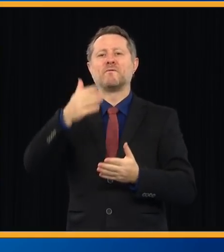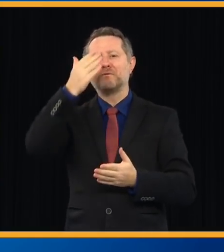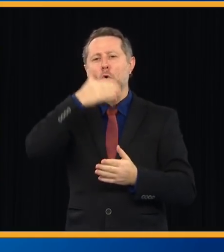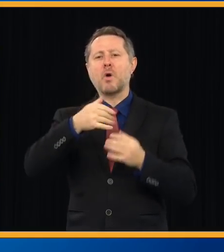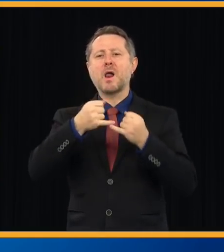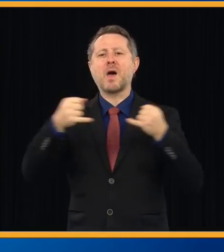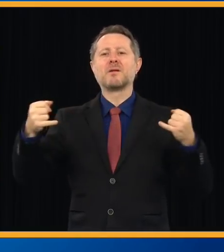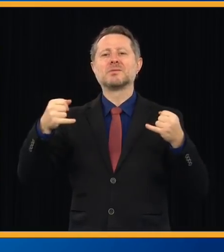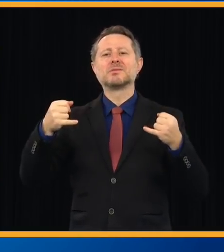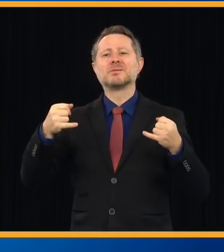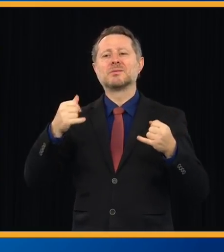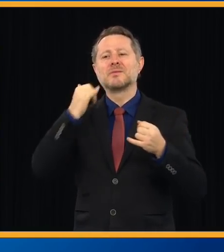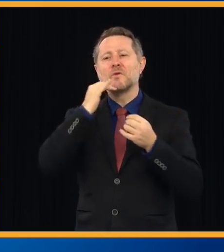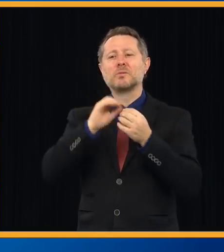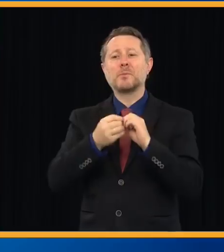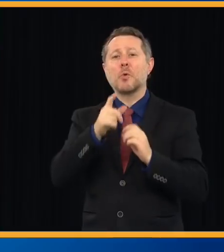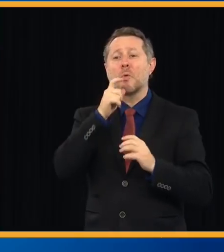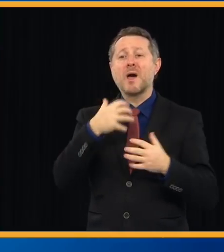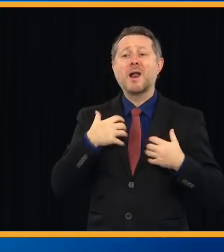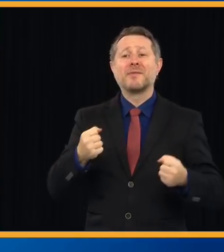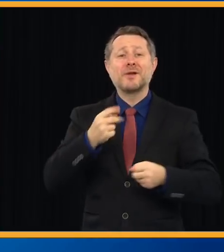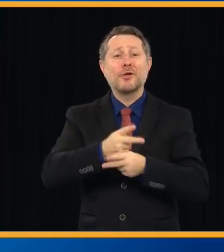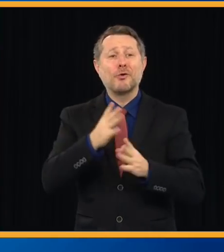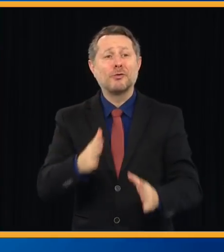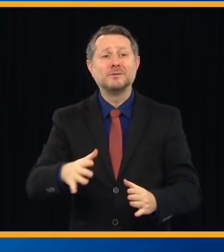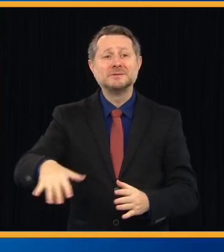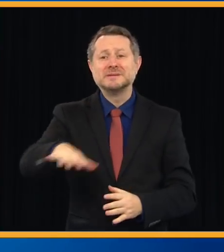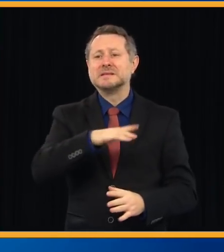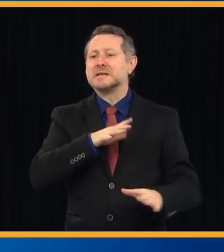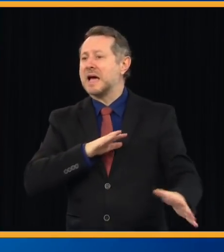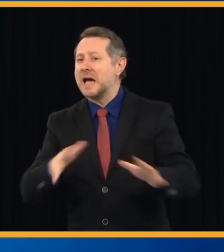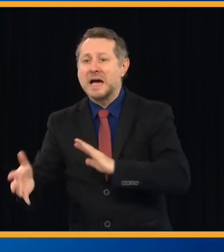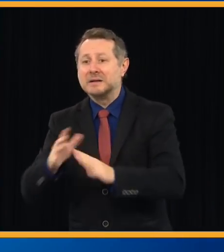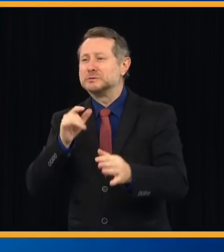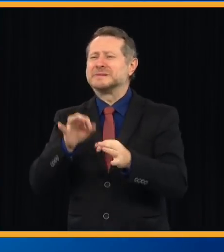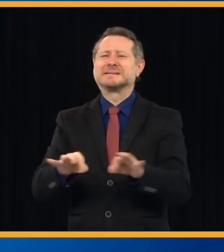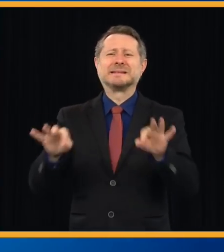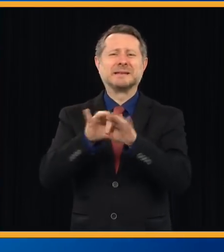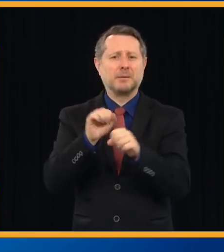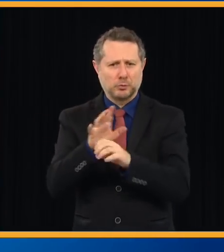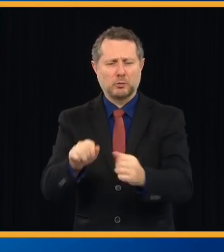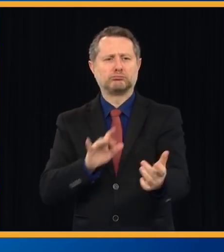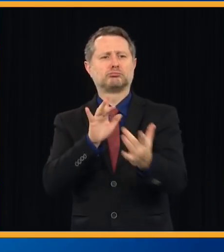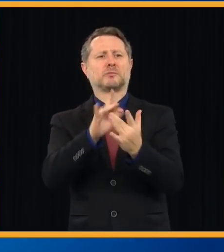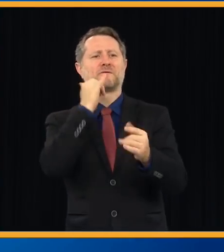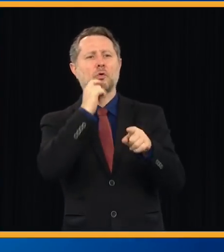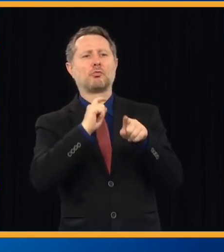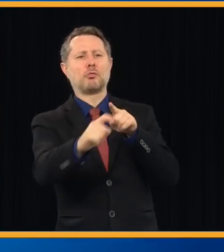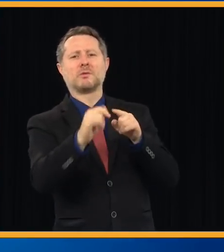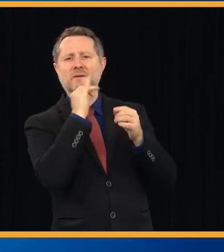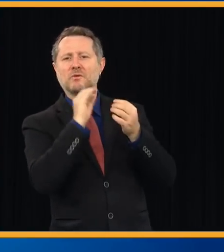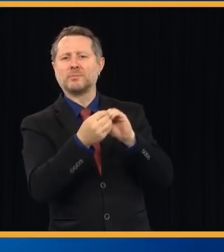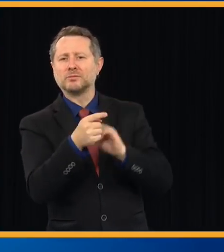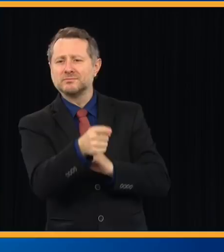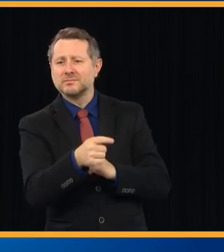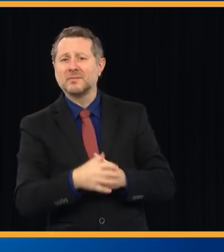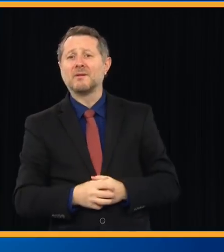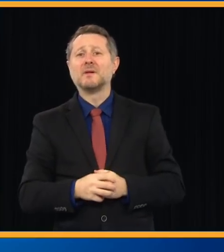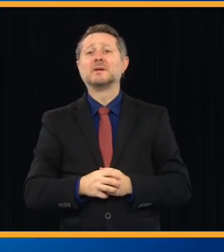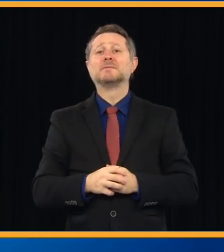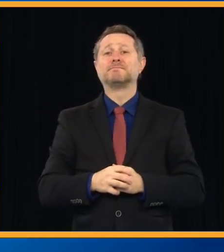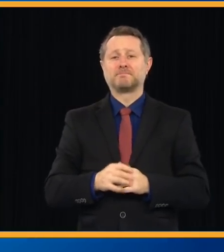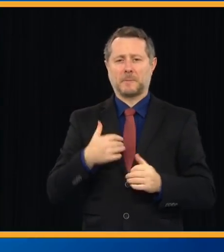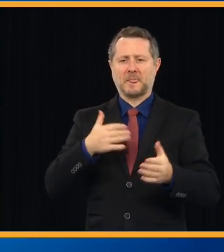our essential workers. And we're also going to direct all insurers to